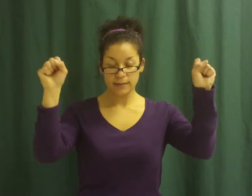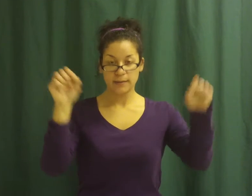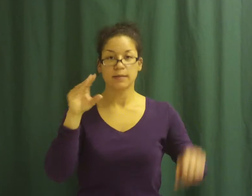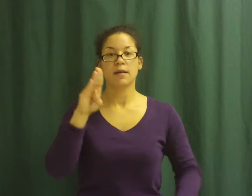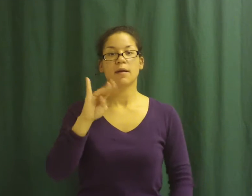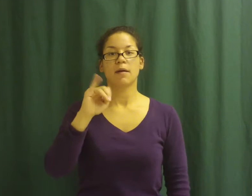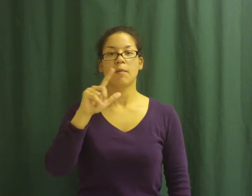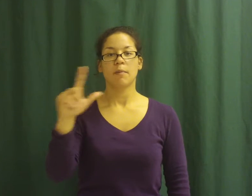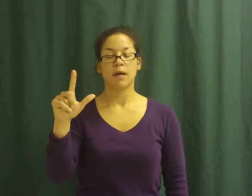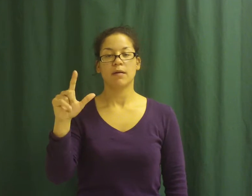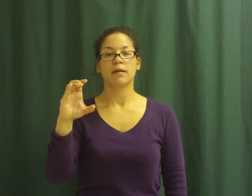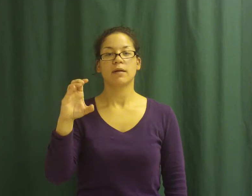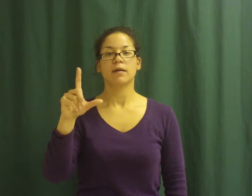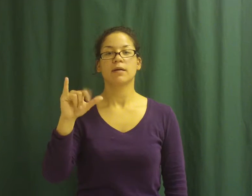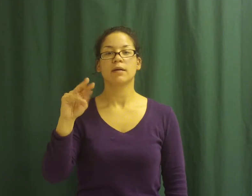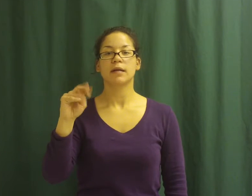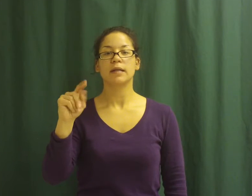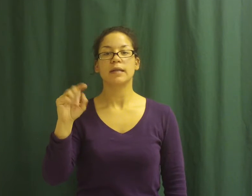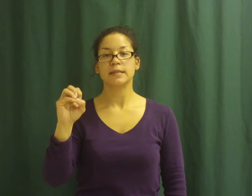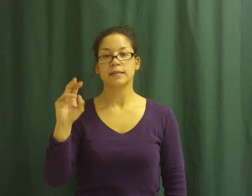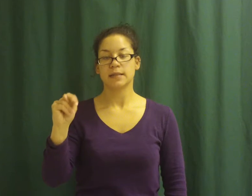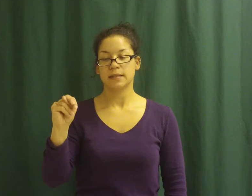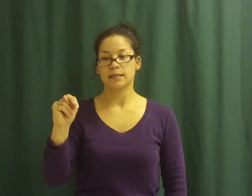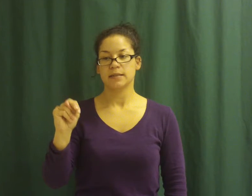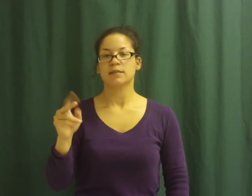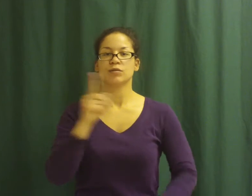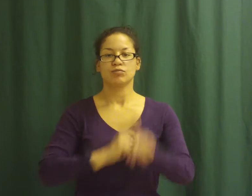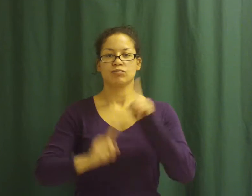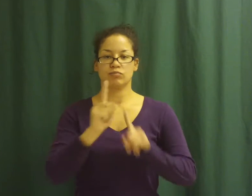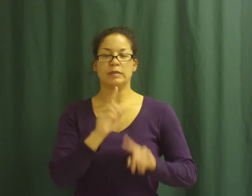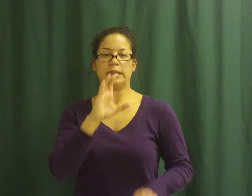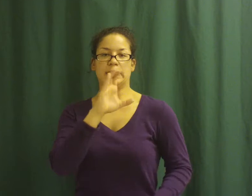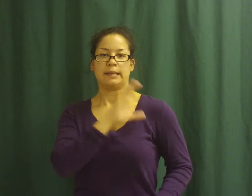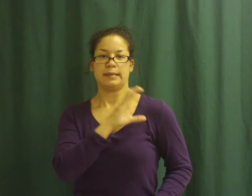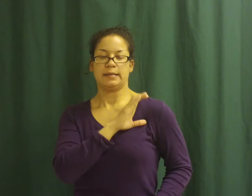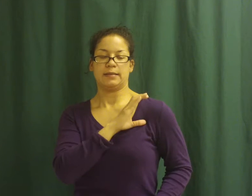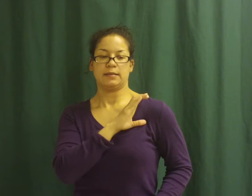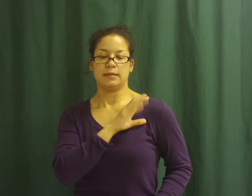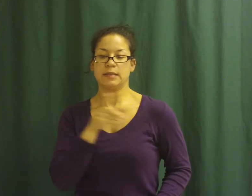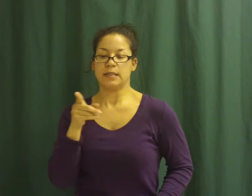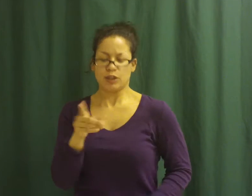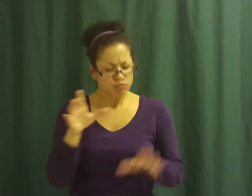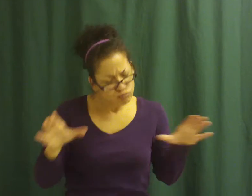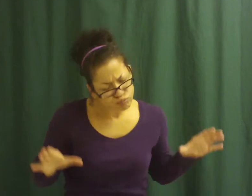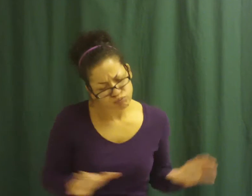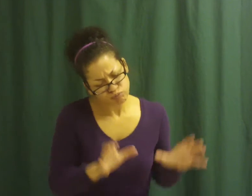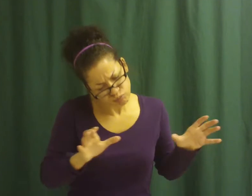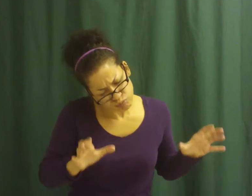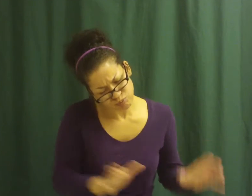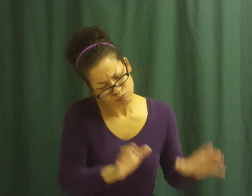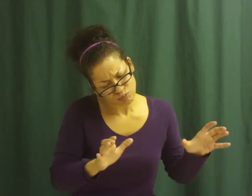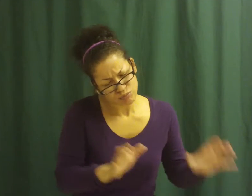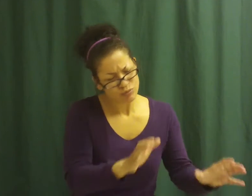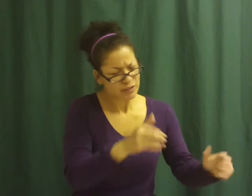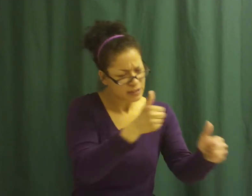Clinton insisted that every school should teach character education,